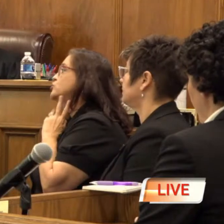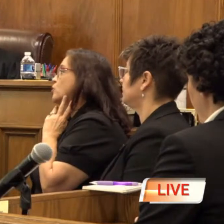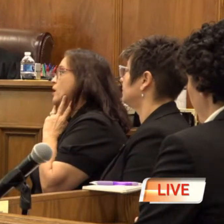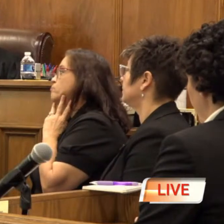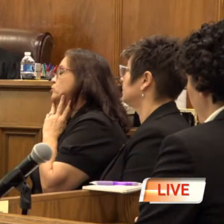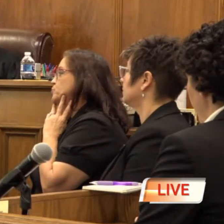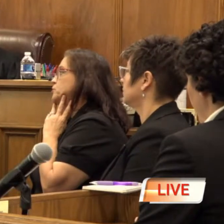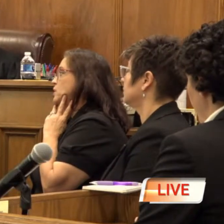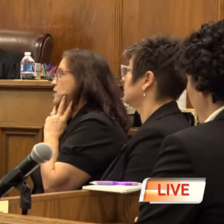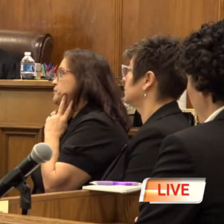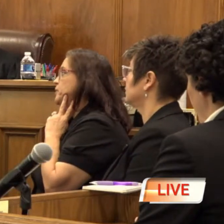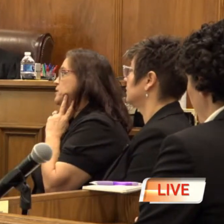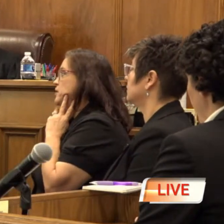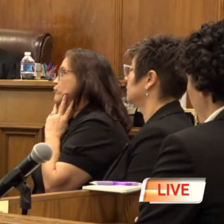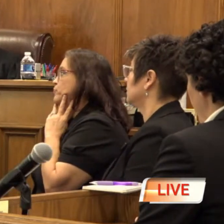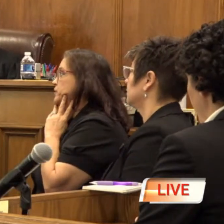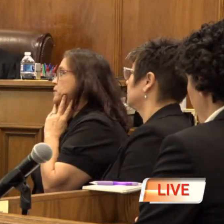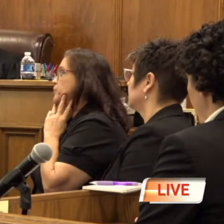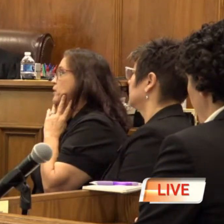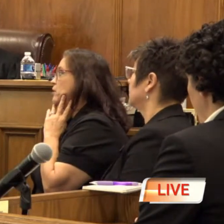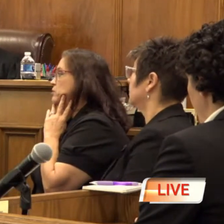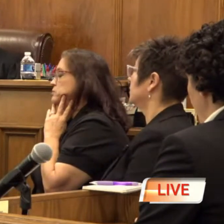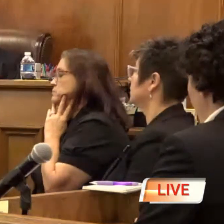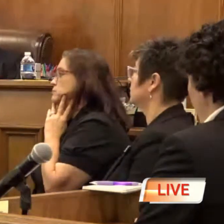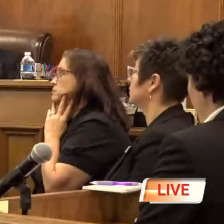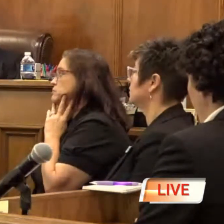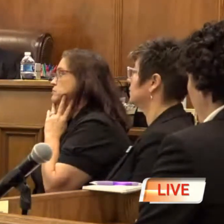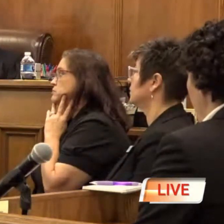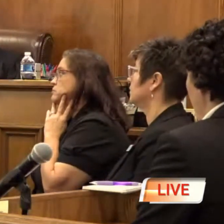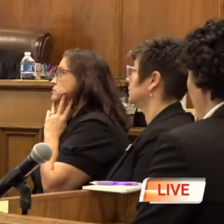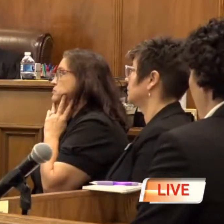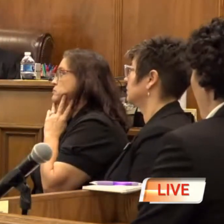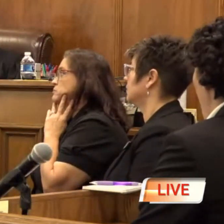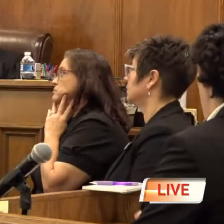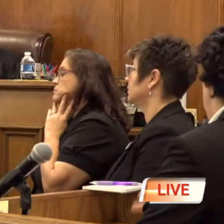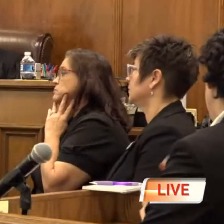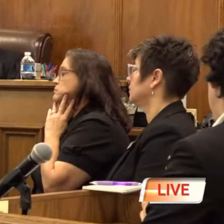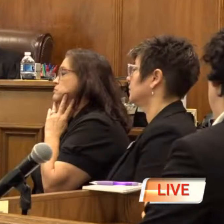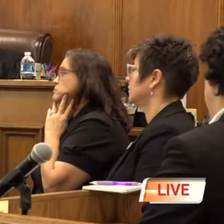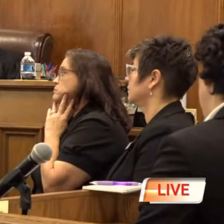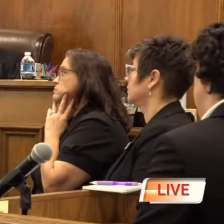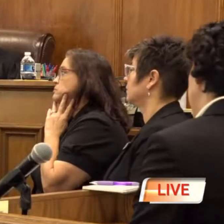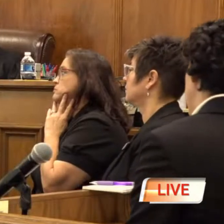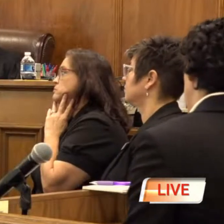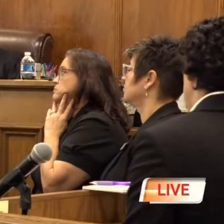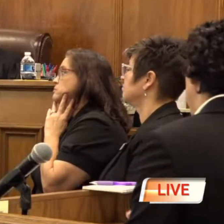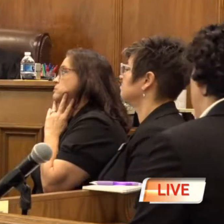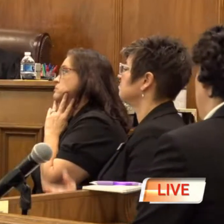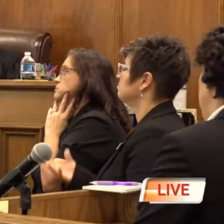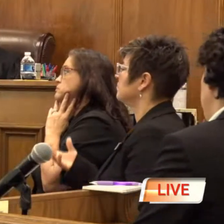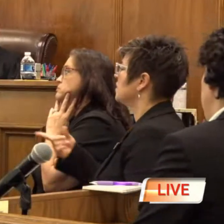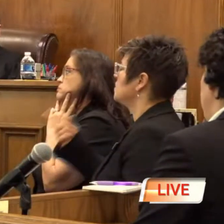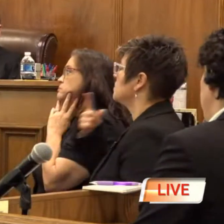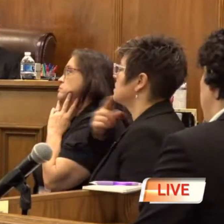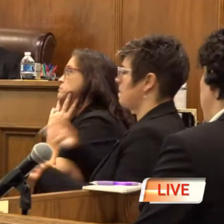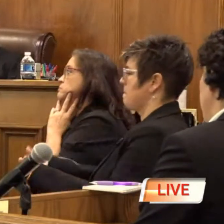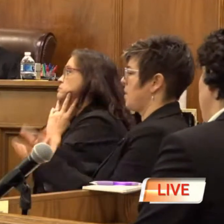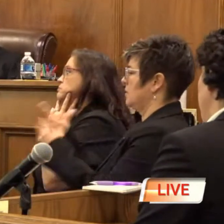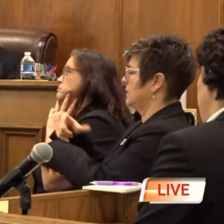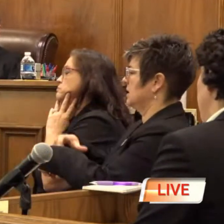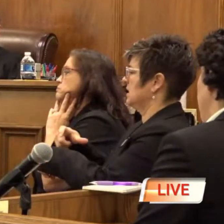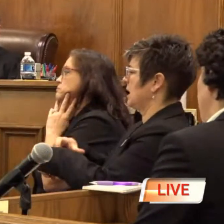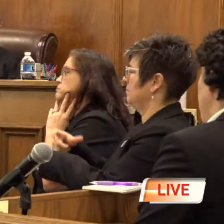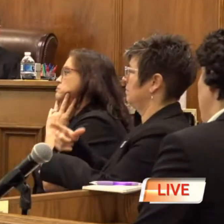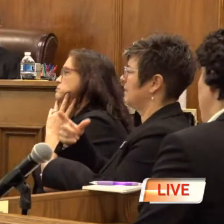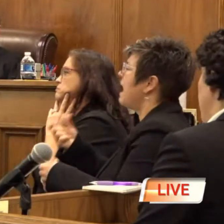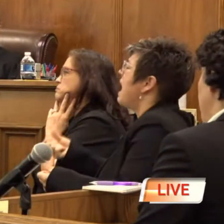No, I tried multiple times, but he never picked up the call. How many would you guess is multiple times?